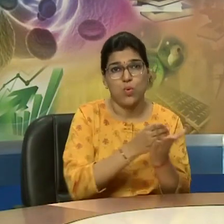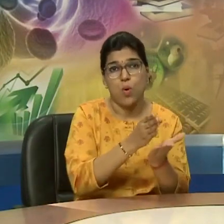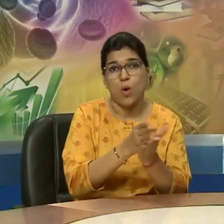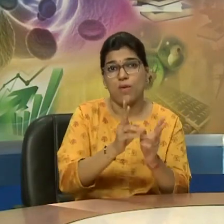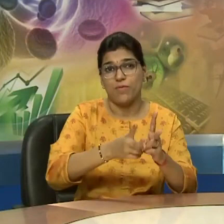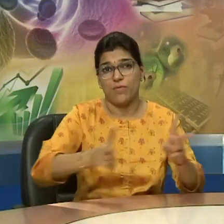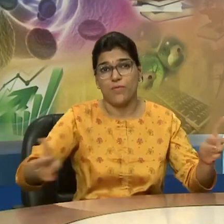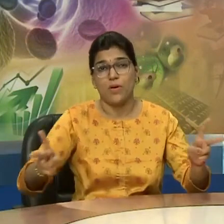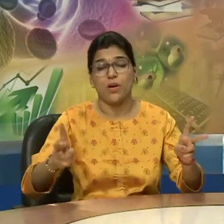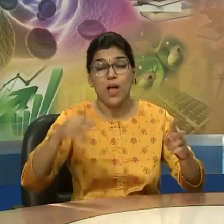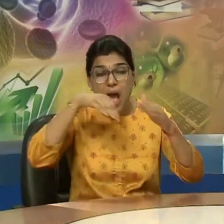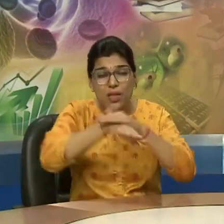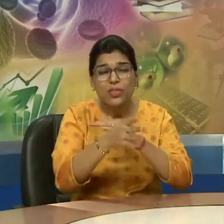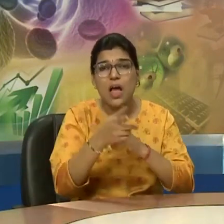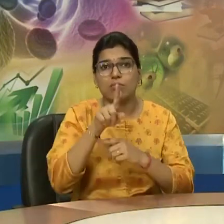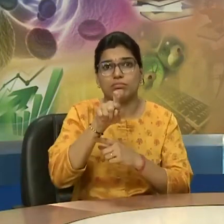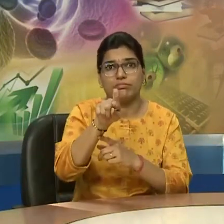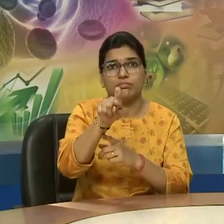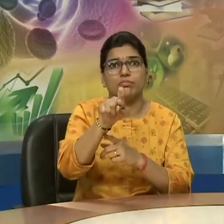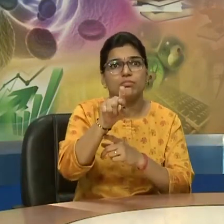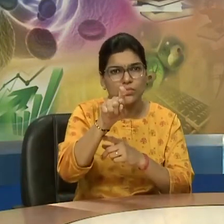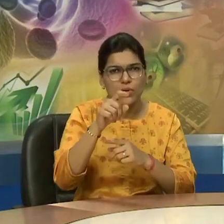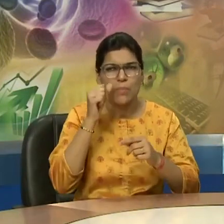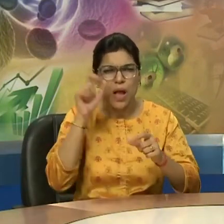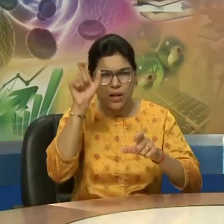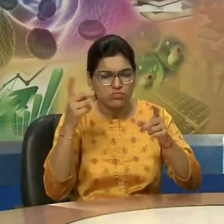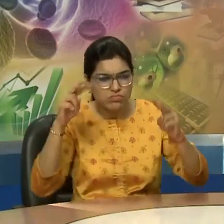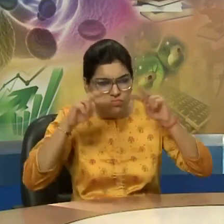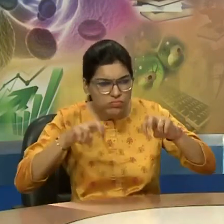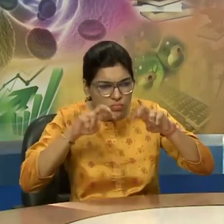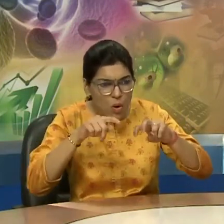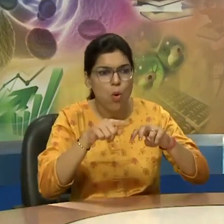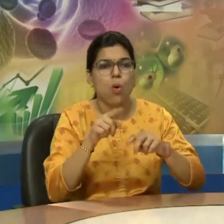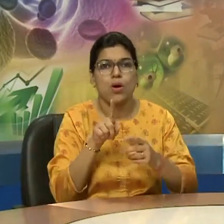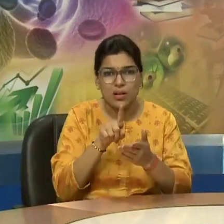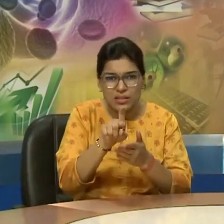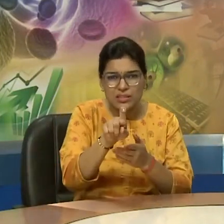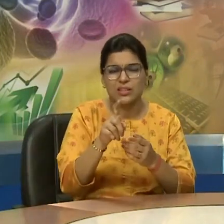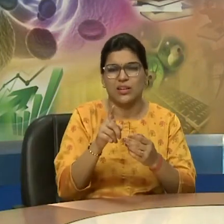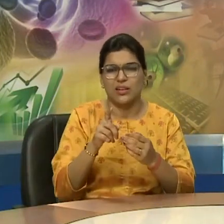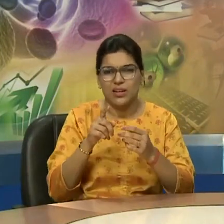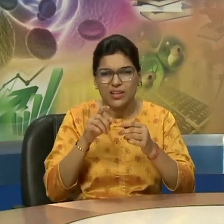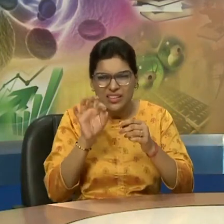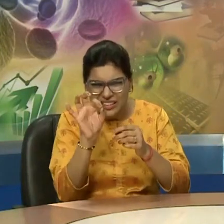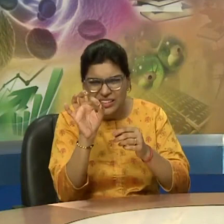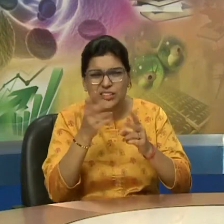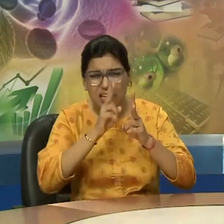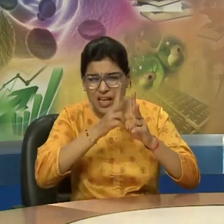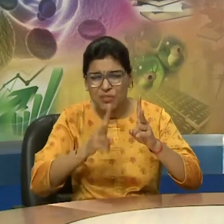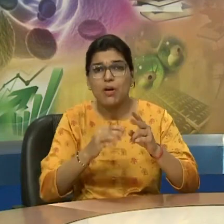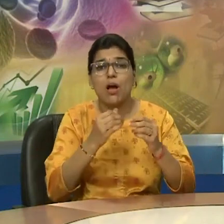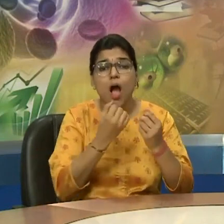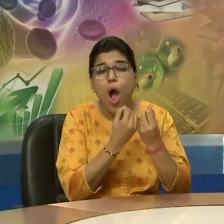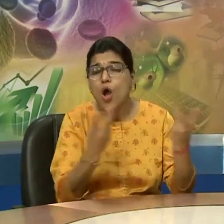such that it is resistant to more than 200 different types